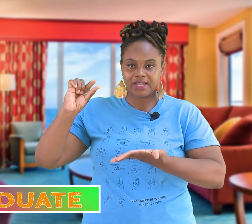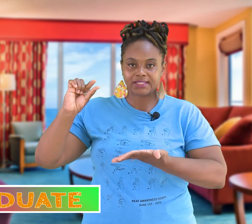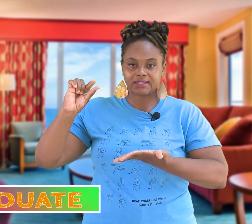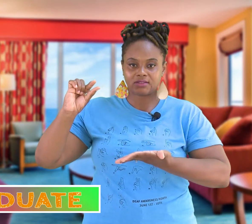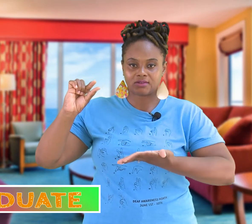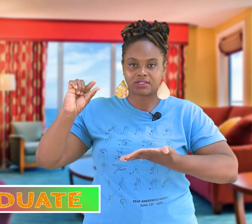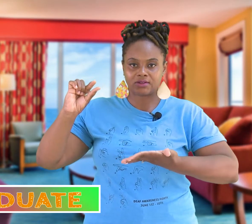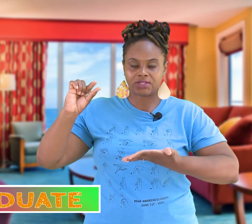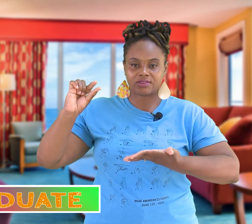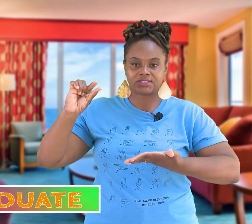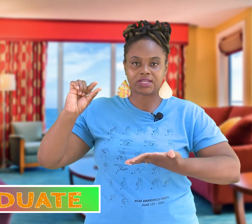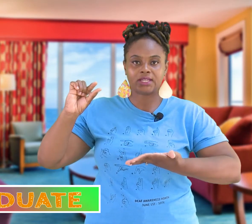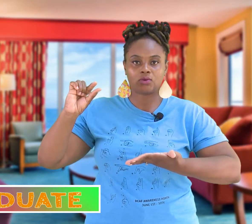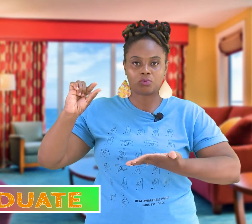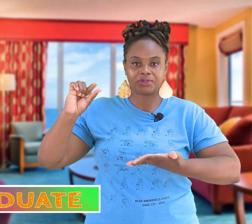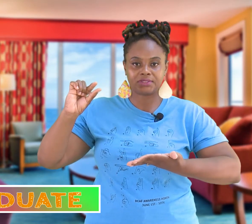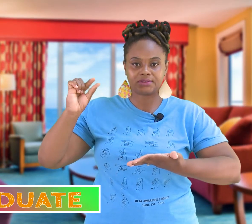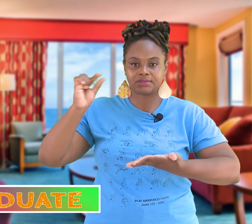flat hand on the other side, open.